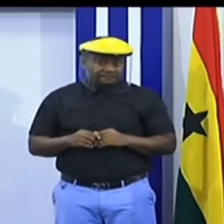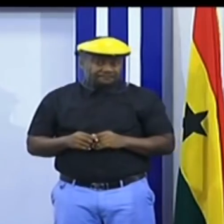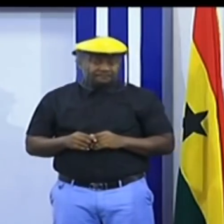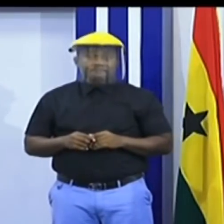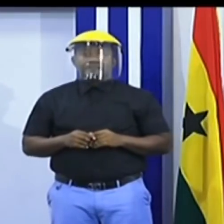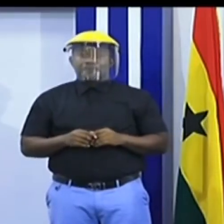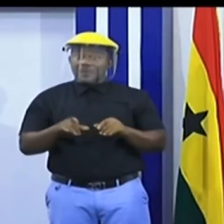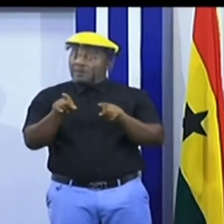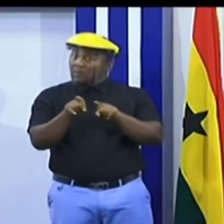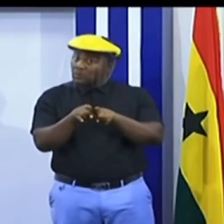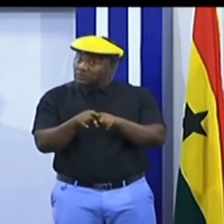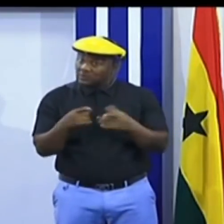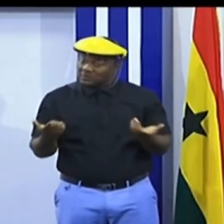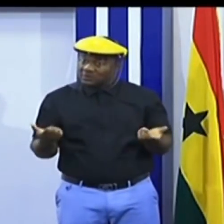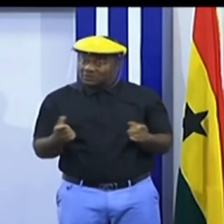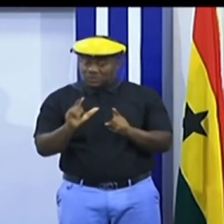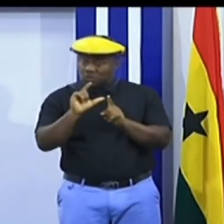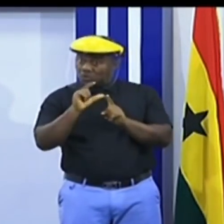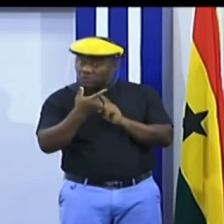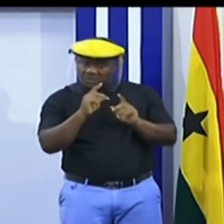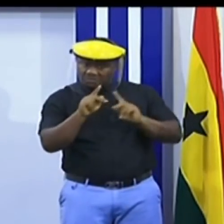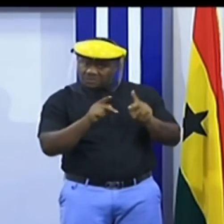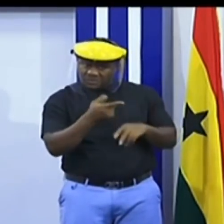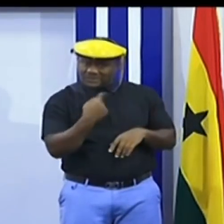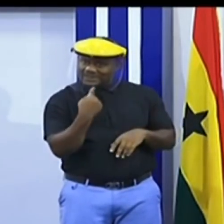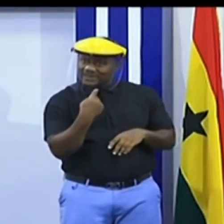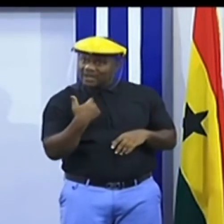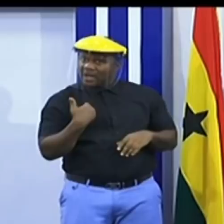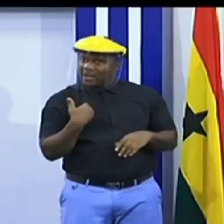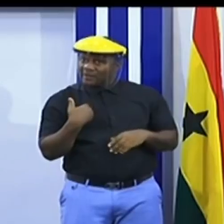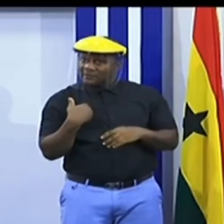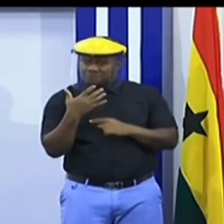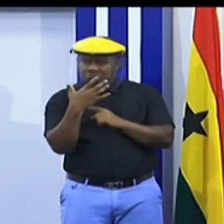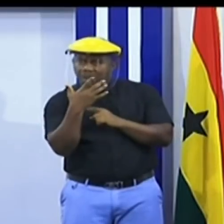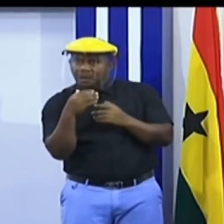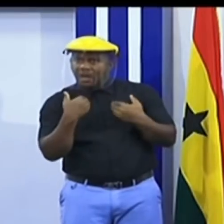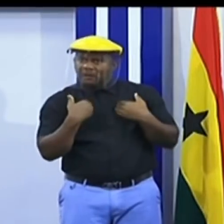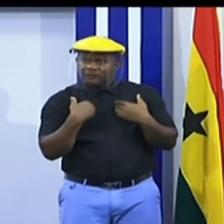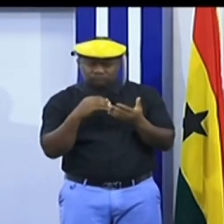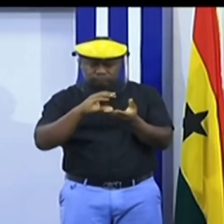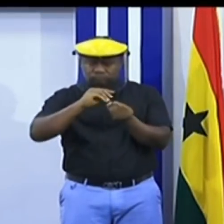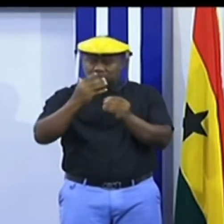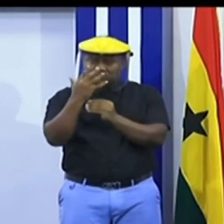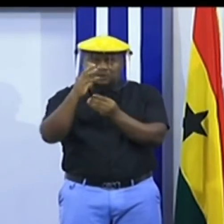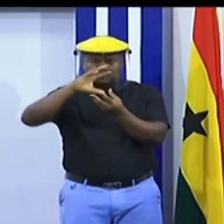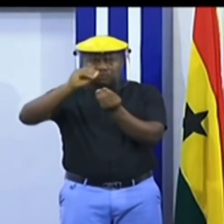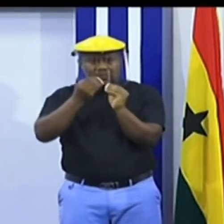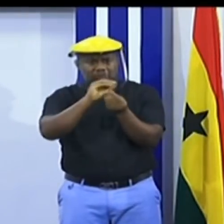offers, local Ghanaians who say they have some sort of preparations that they believe can